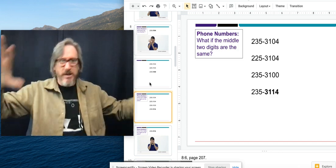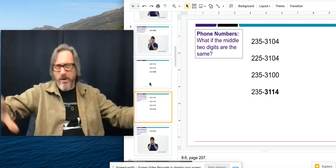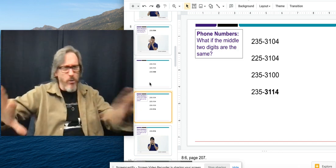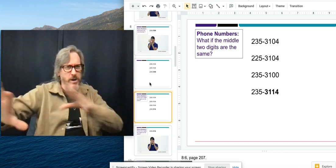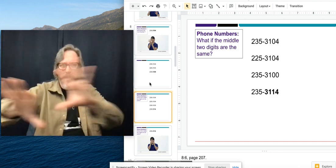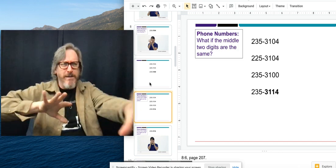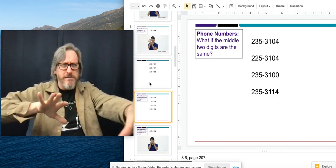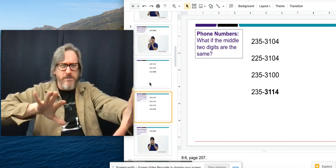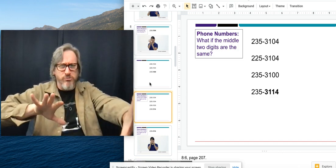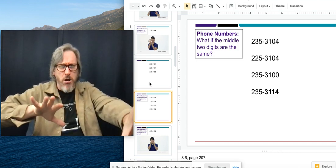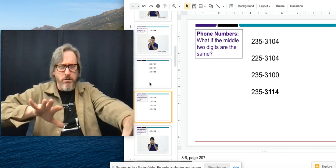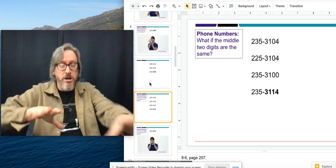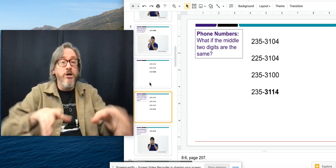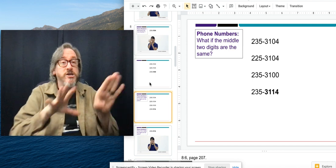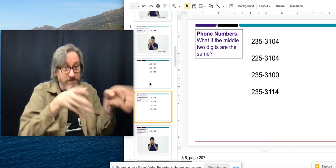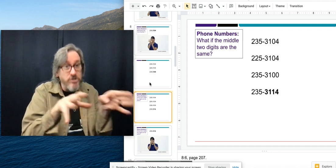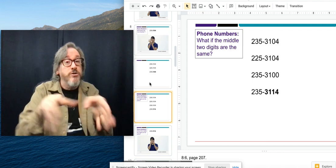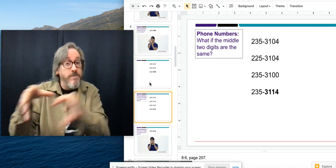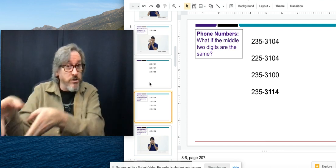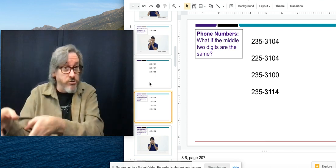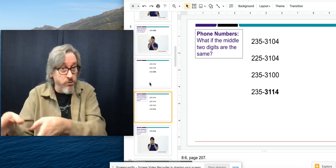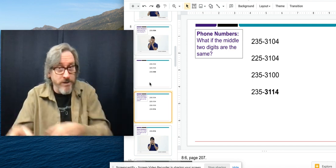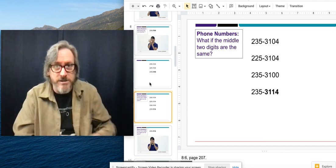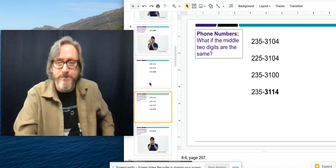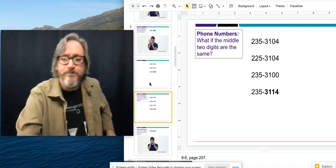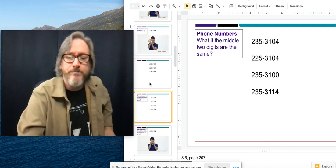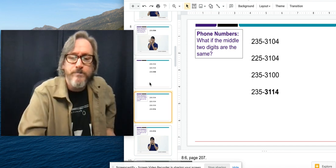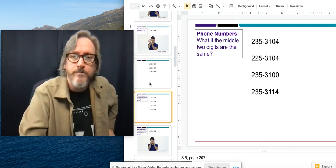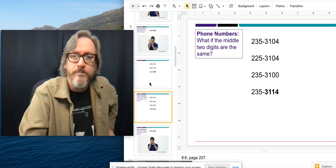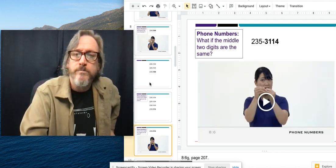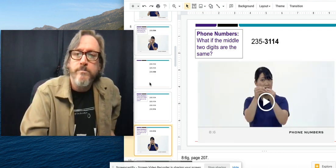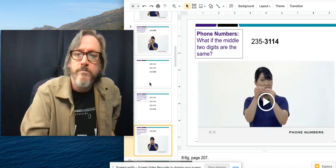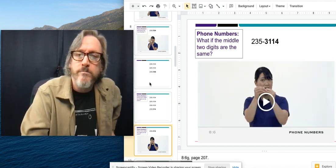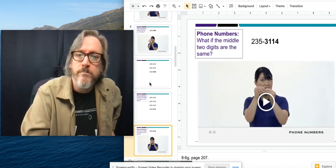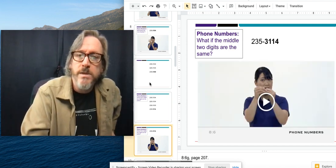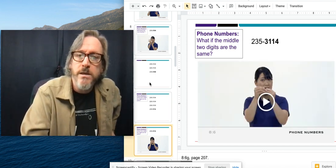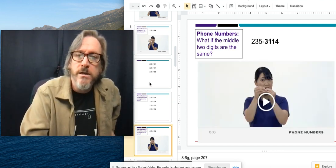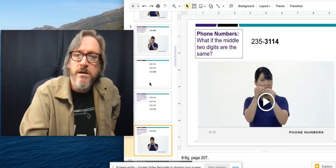people would be like, wait, something's wrong, because we have to do them in those groupings.